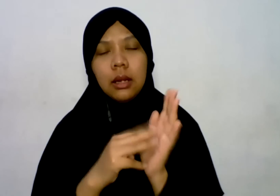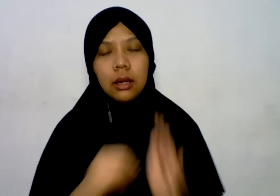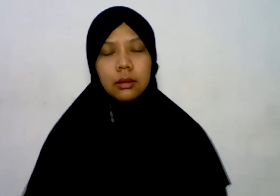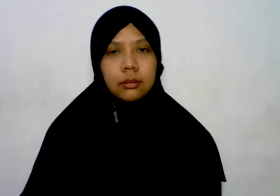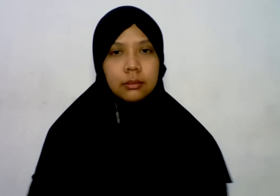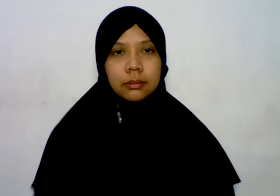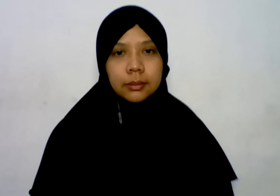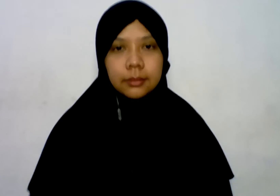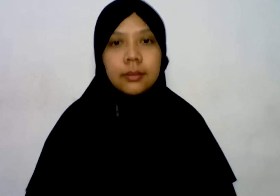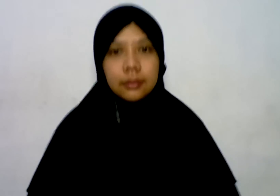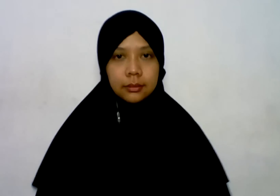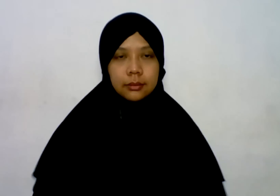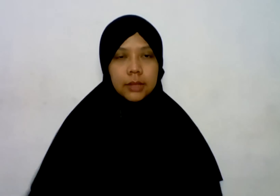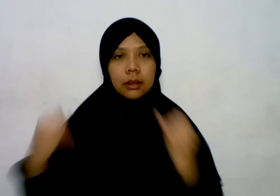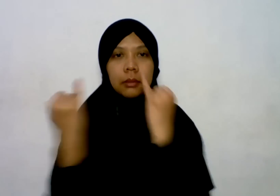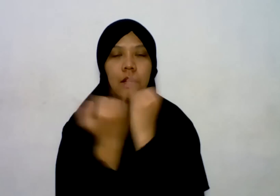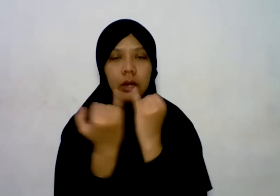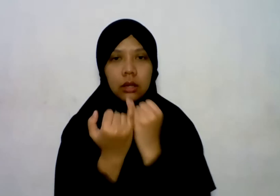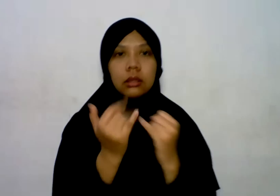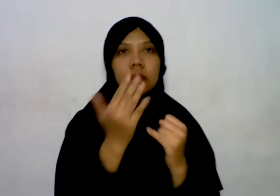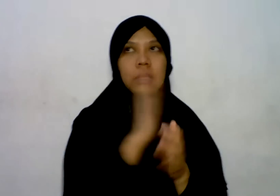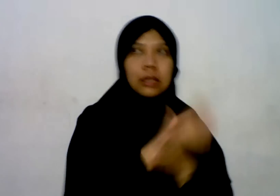imaginary. There is a need to address albeit